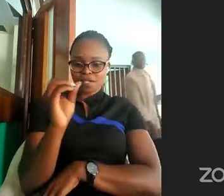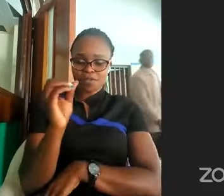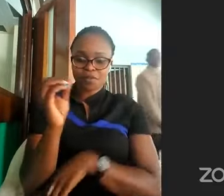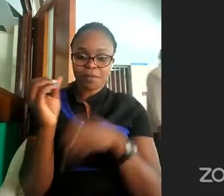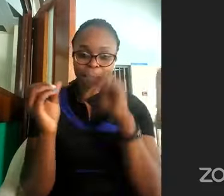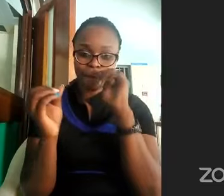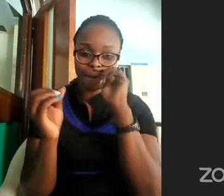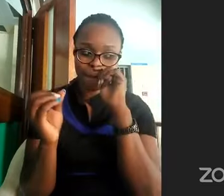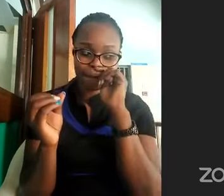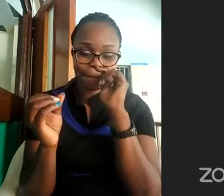They don't